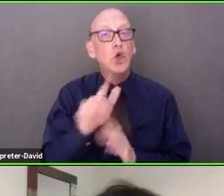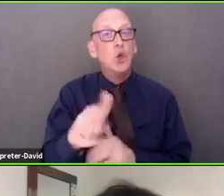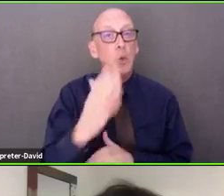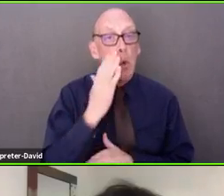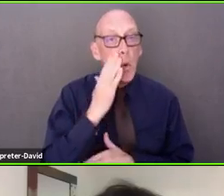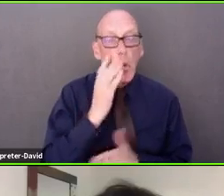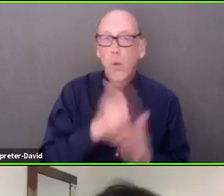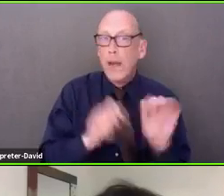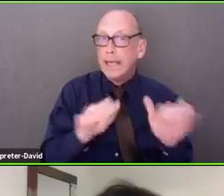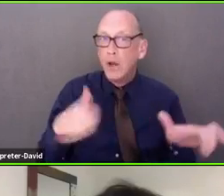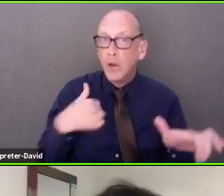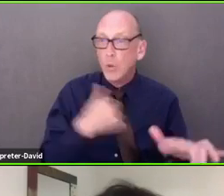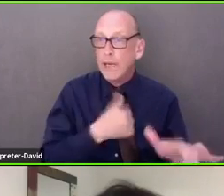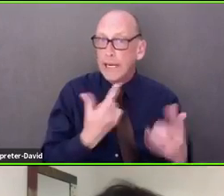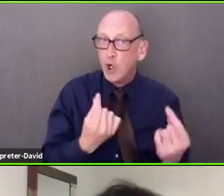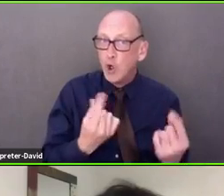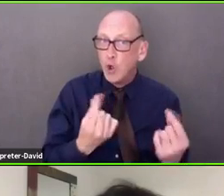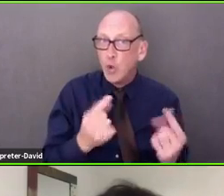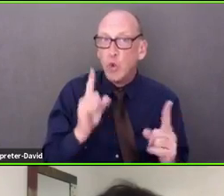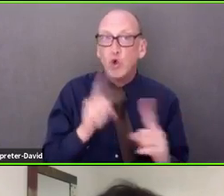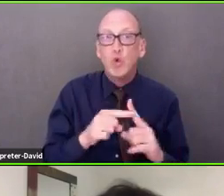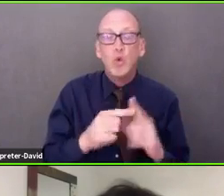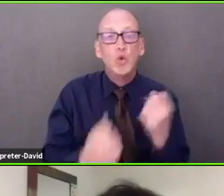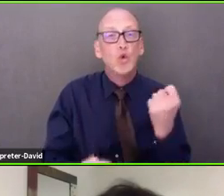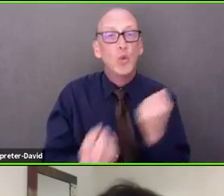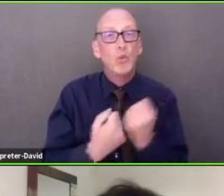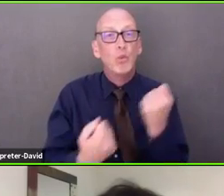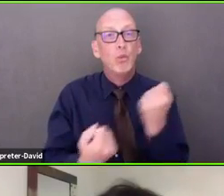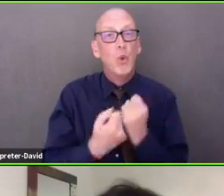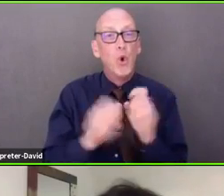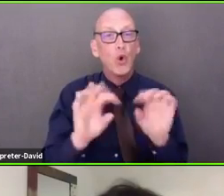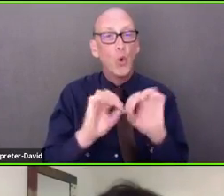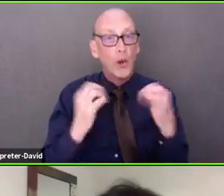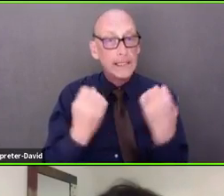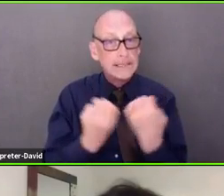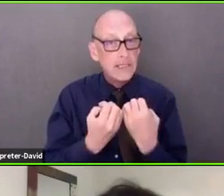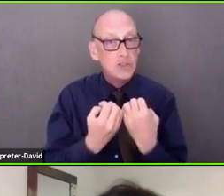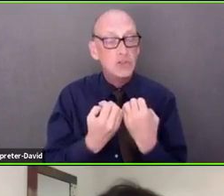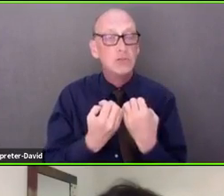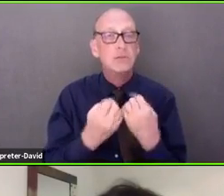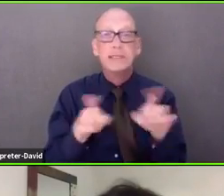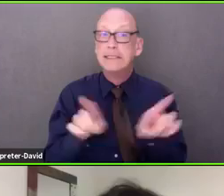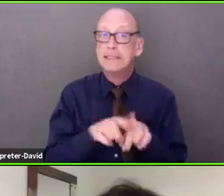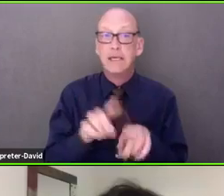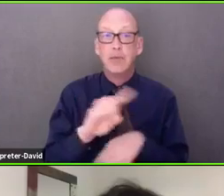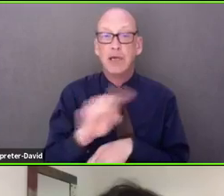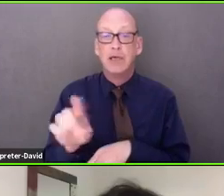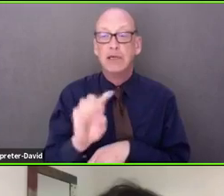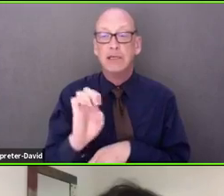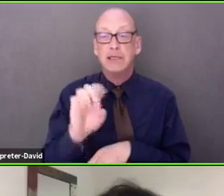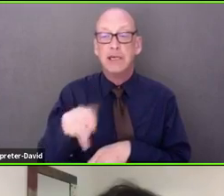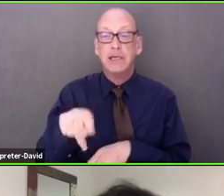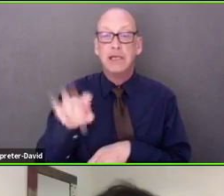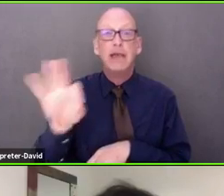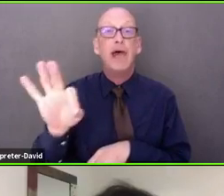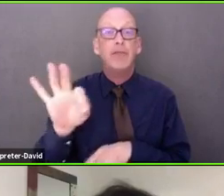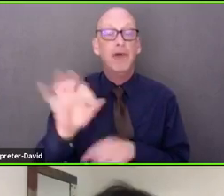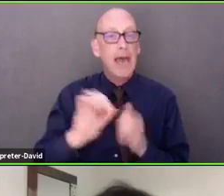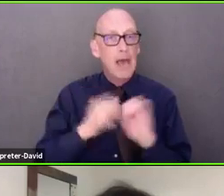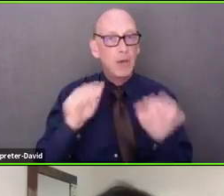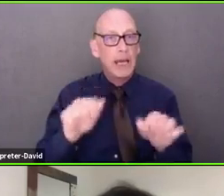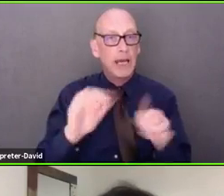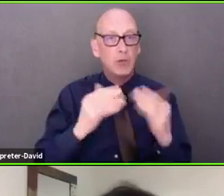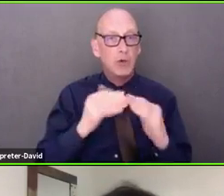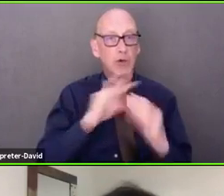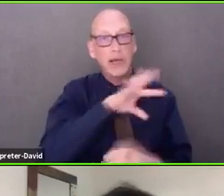what can we do to support an organization, like Zeph Center? How can the community get